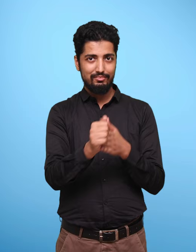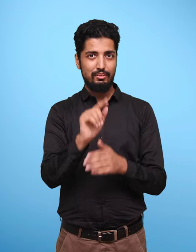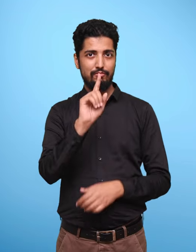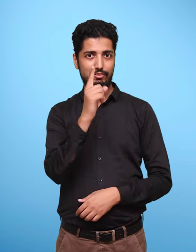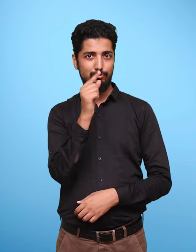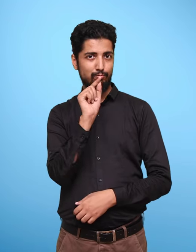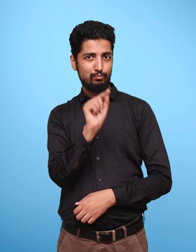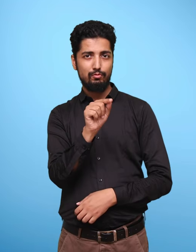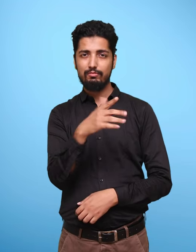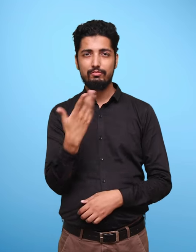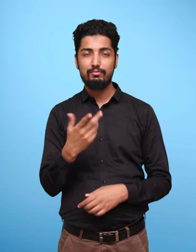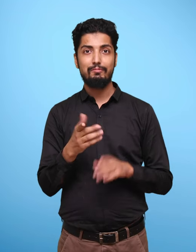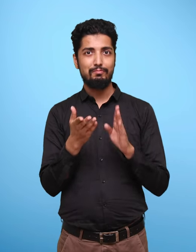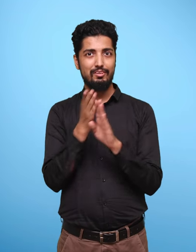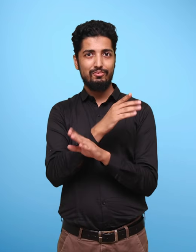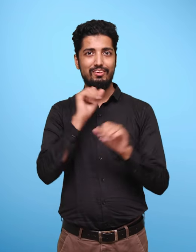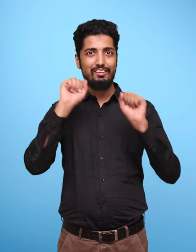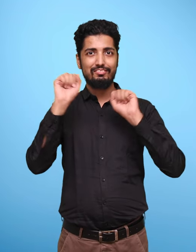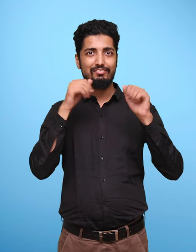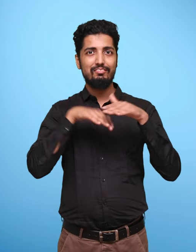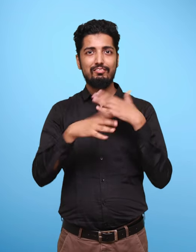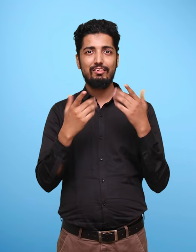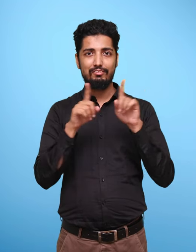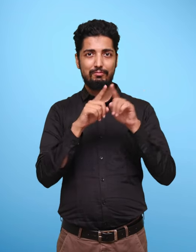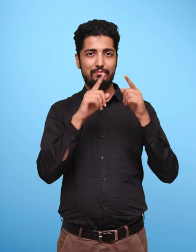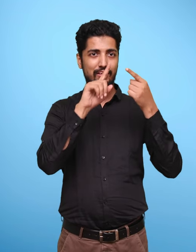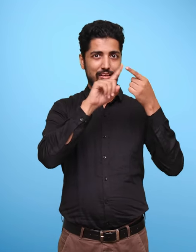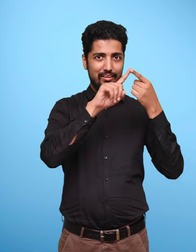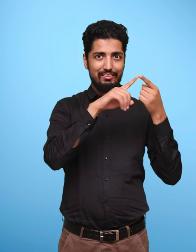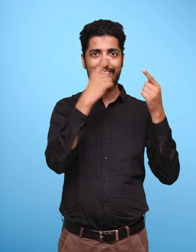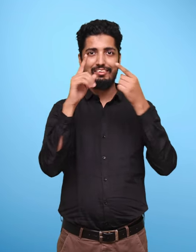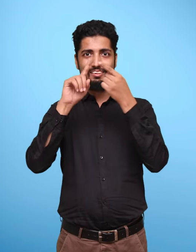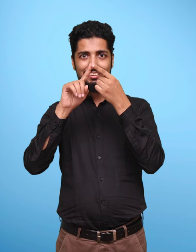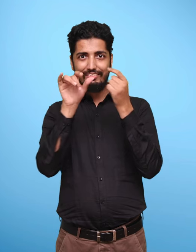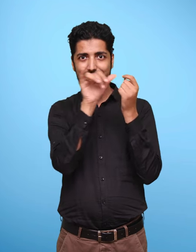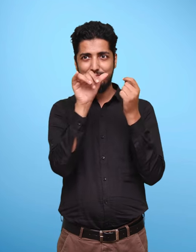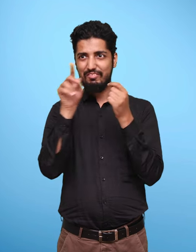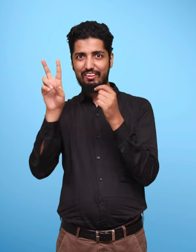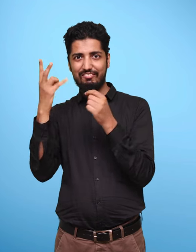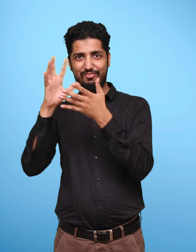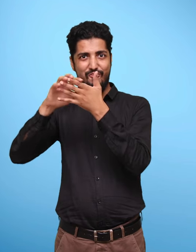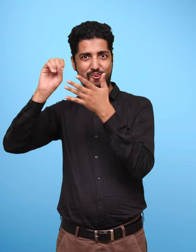teacher. Provide regular and frequent practice of the above exercise.